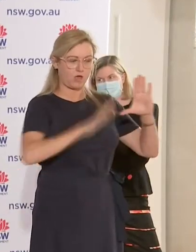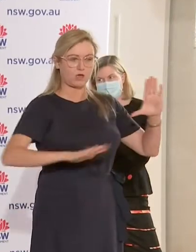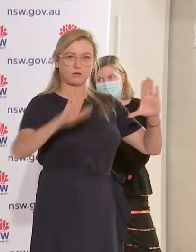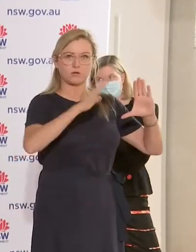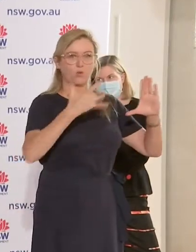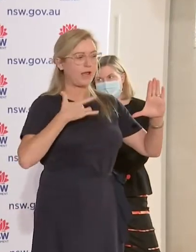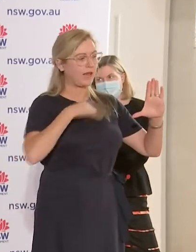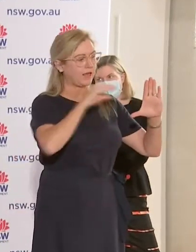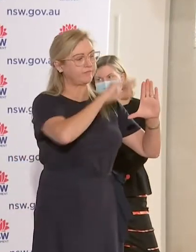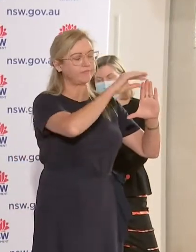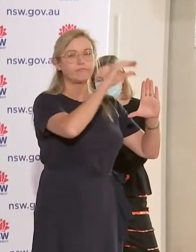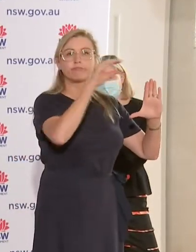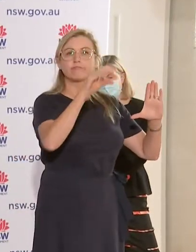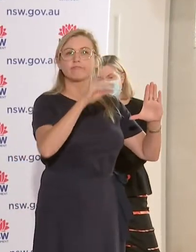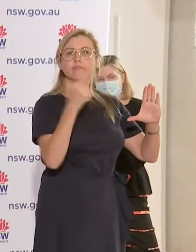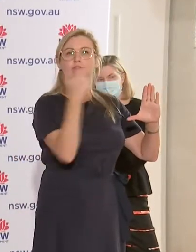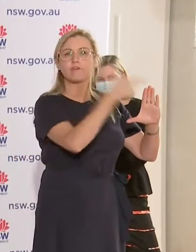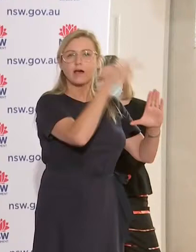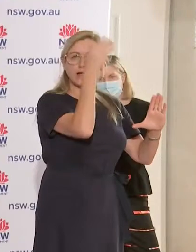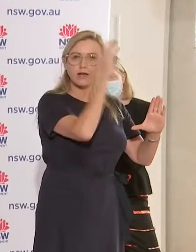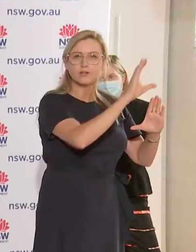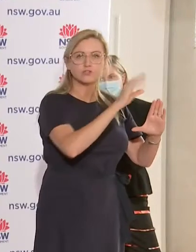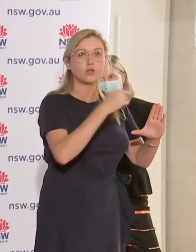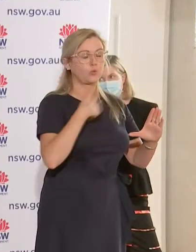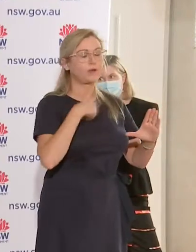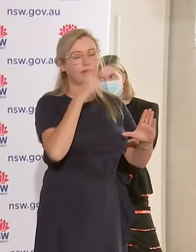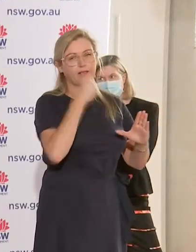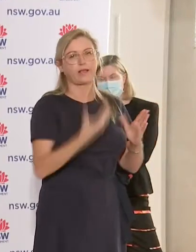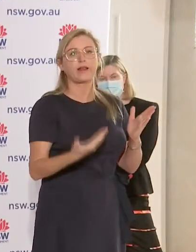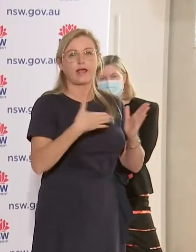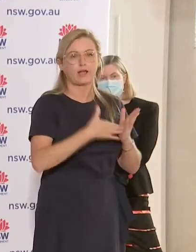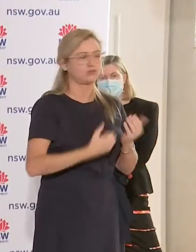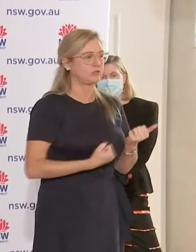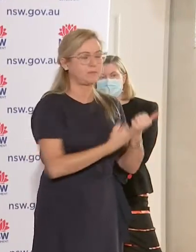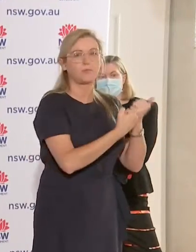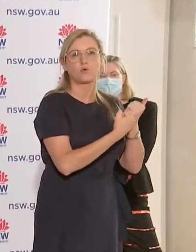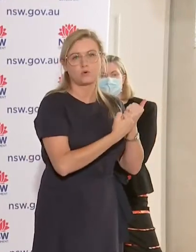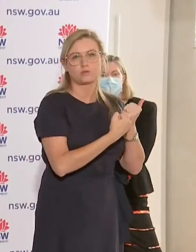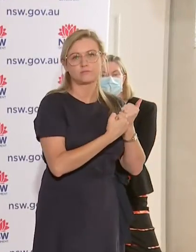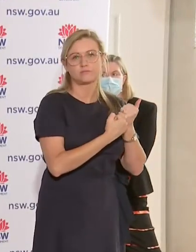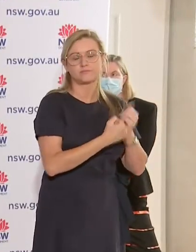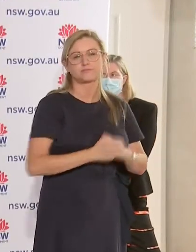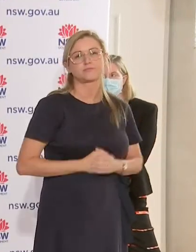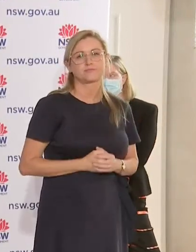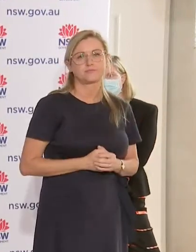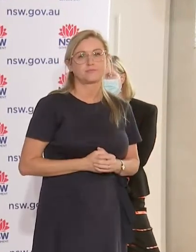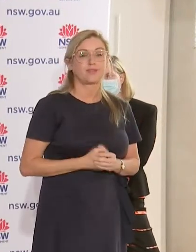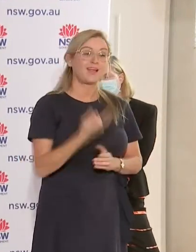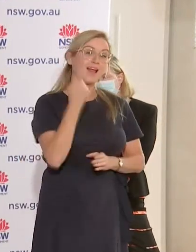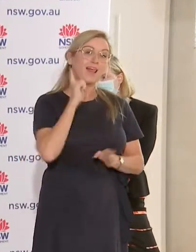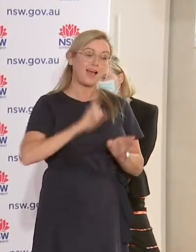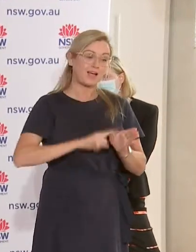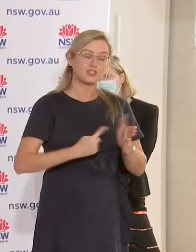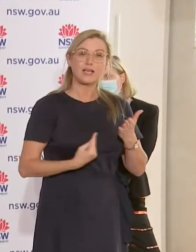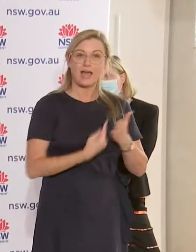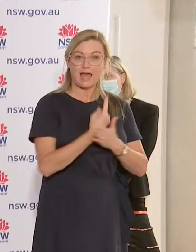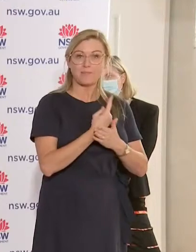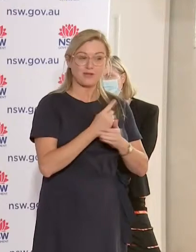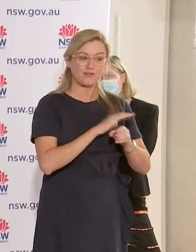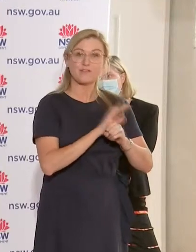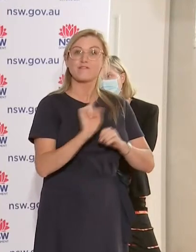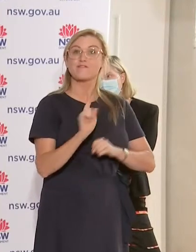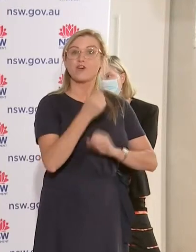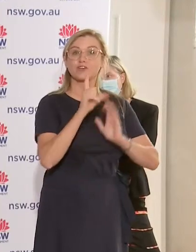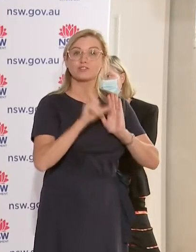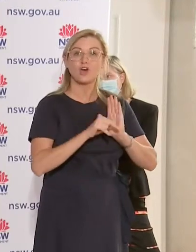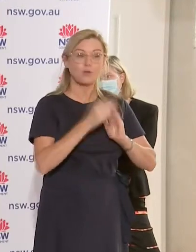technology, providing that additional service. So the Education Department learned a lot of lessons last year when we asked parents to home learn